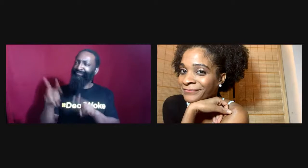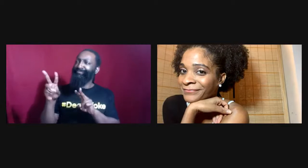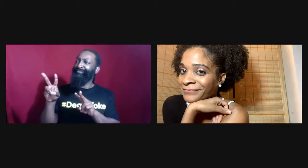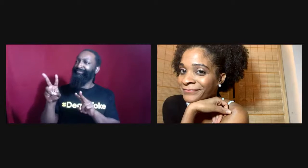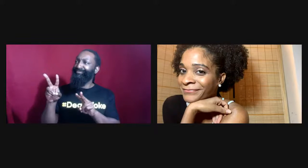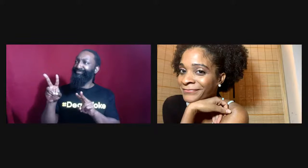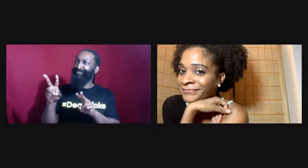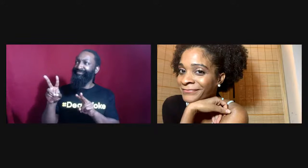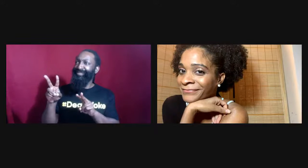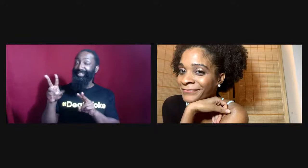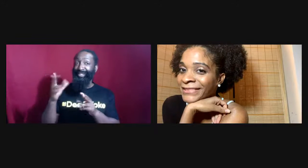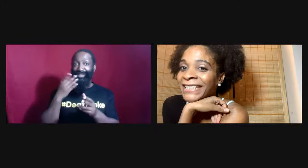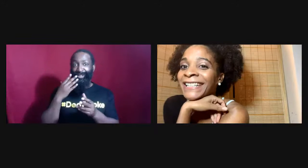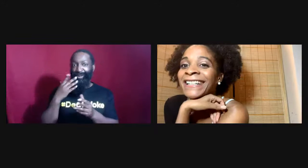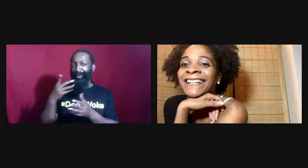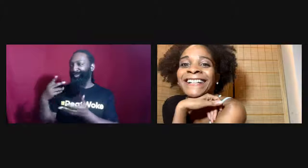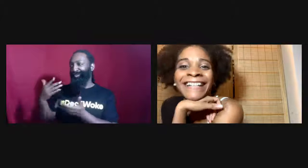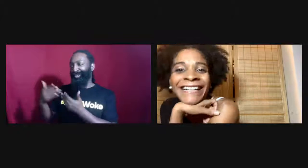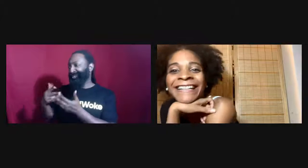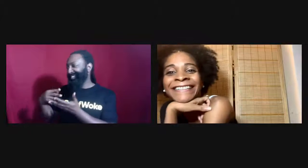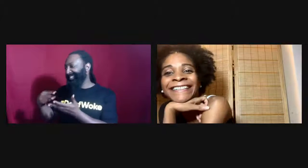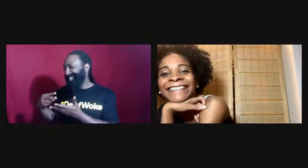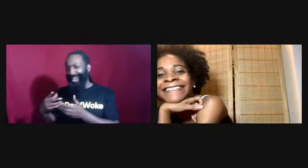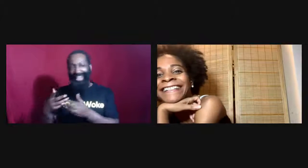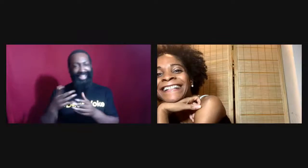You know, I'm curious, who's your role model?